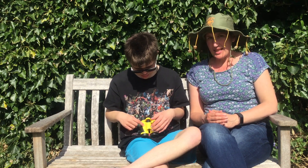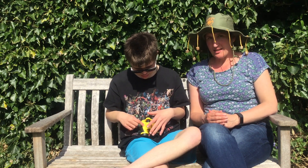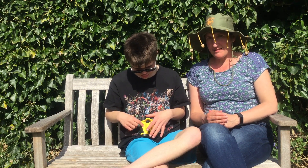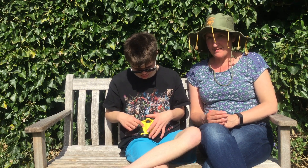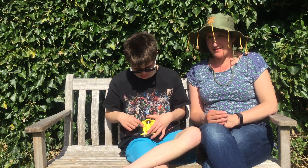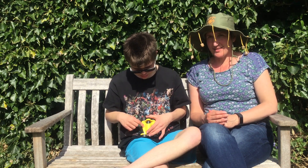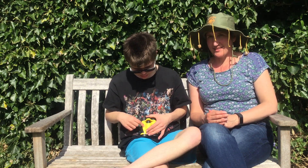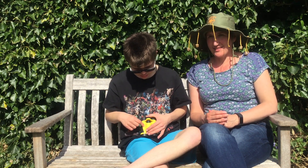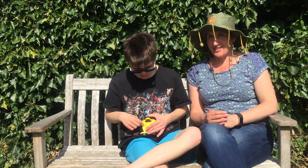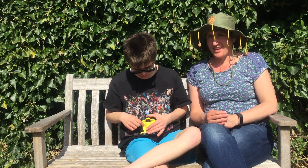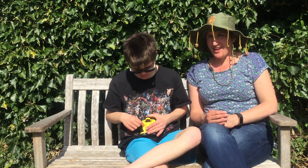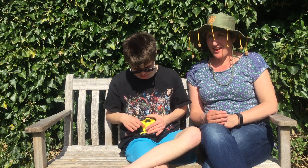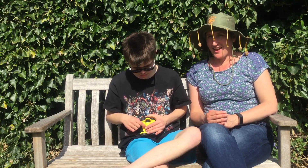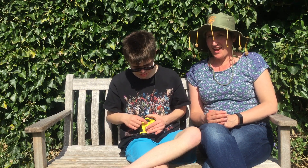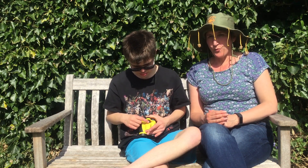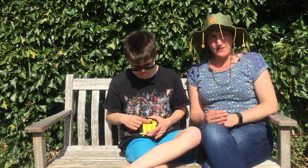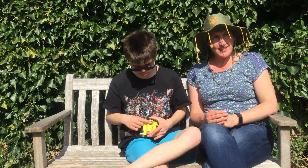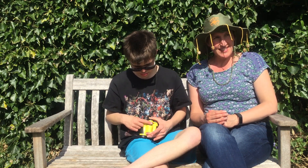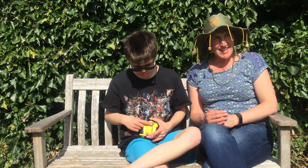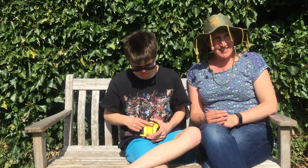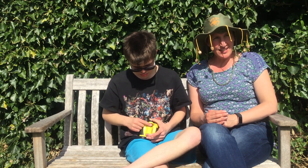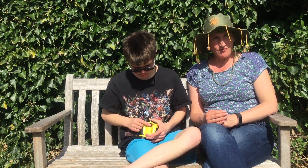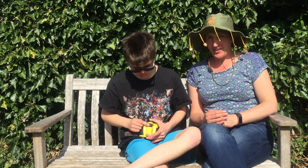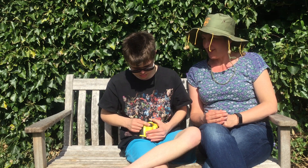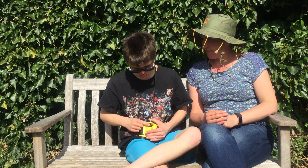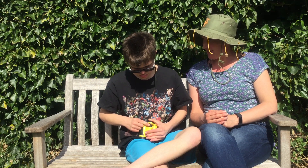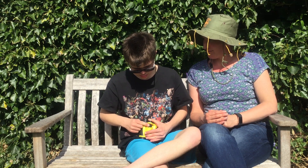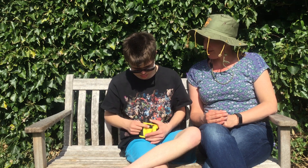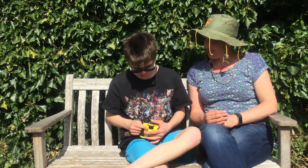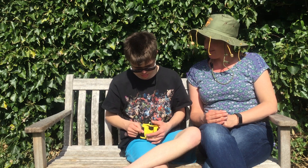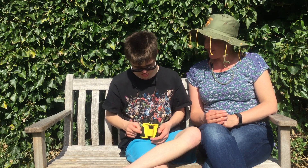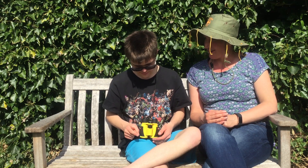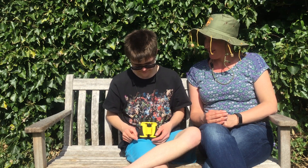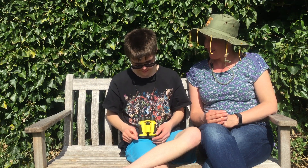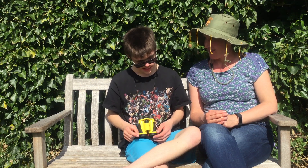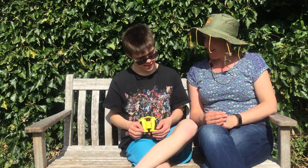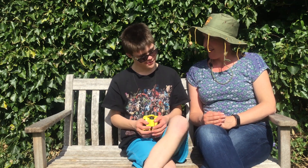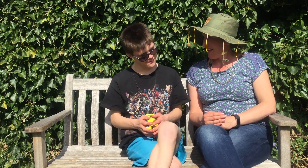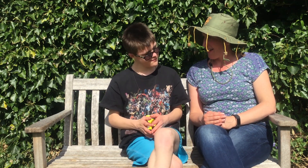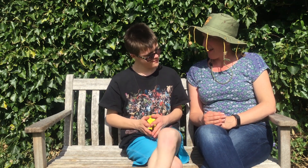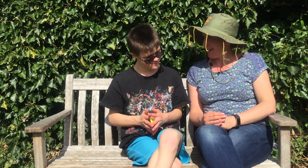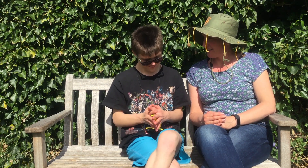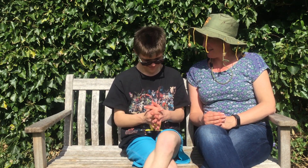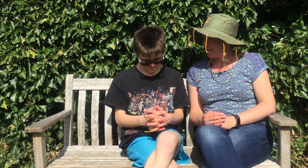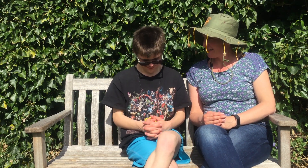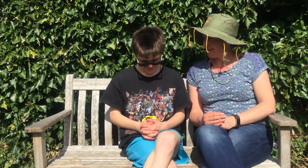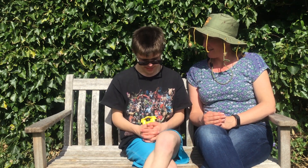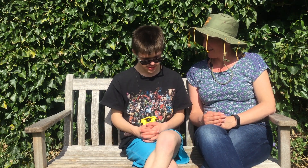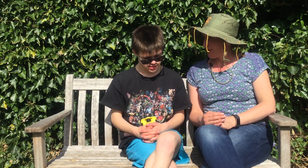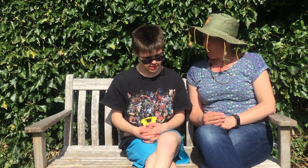the gardens, and we've seen some flying around. Yeah. And